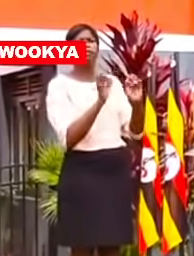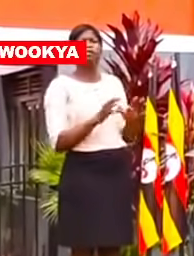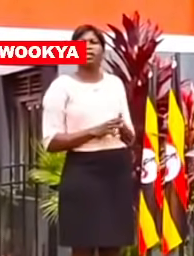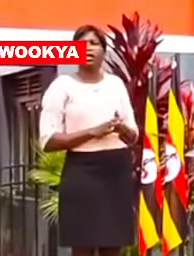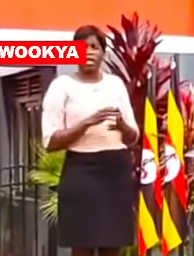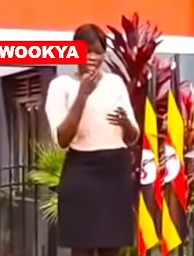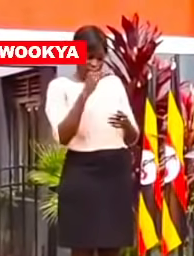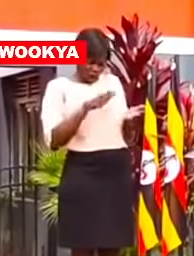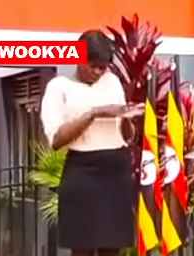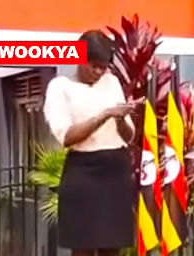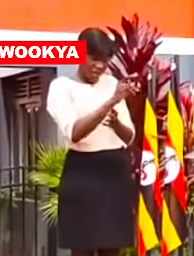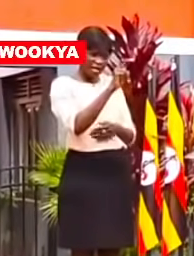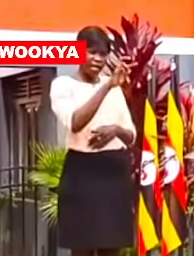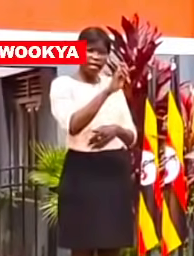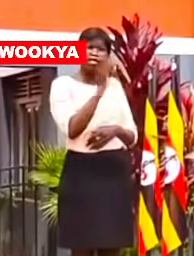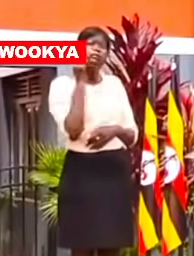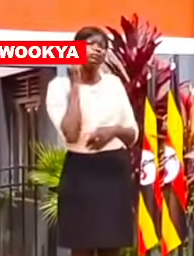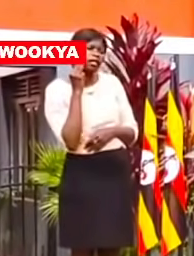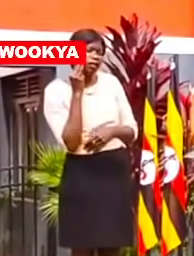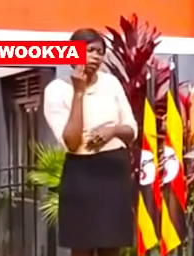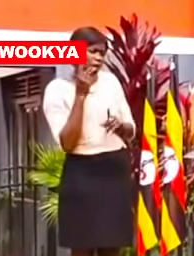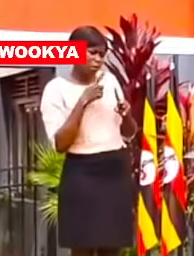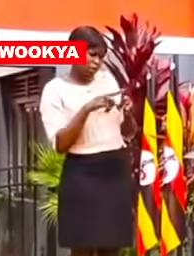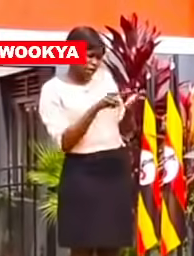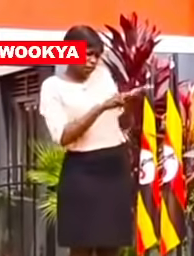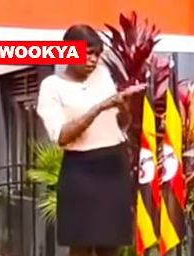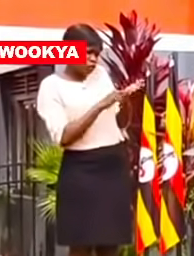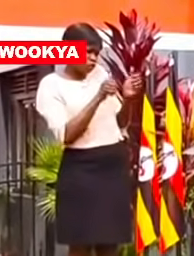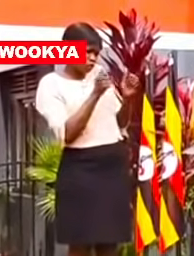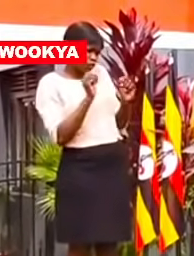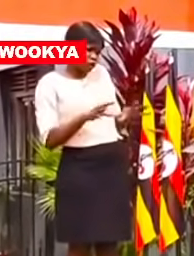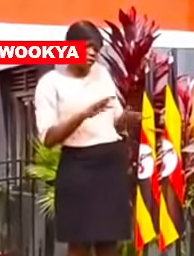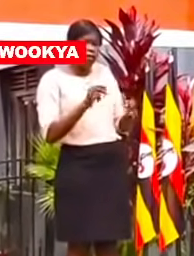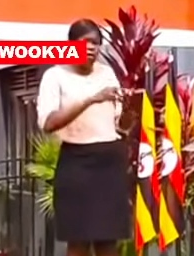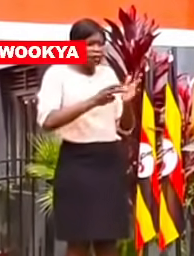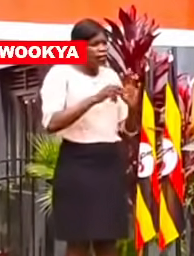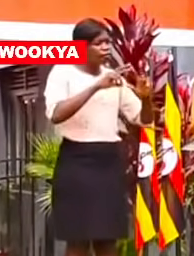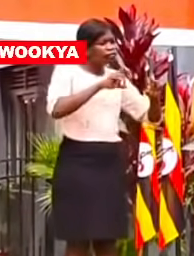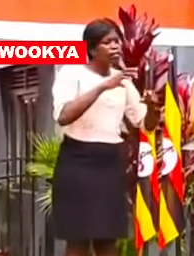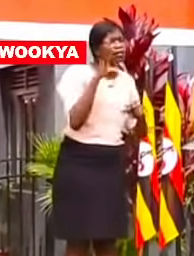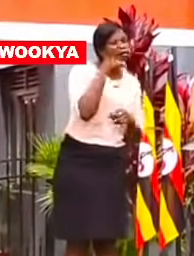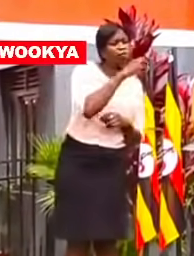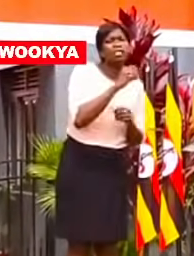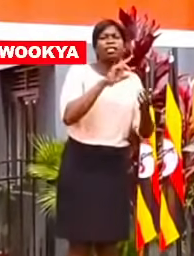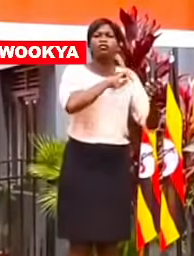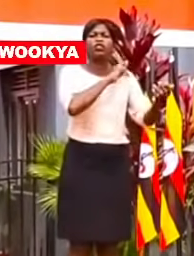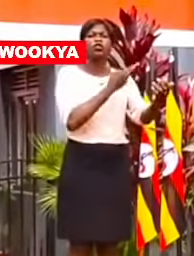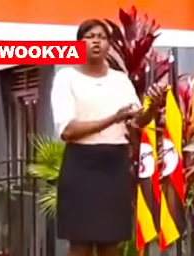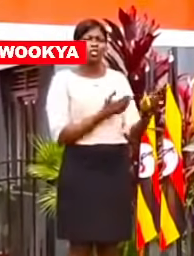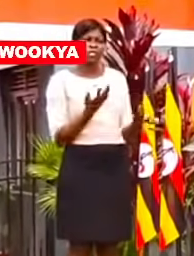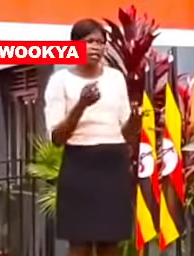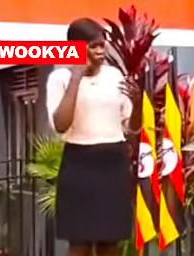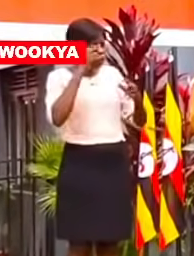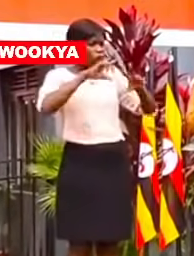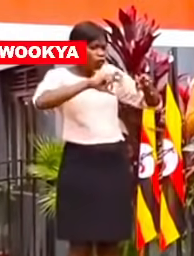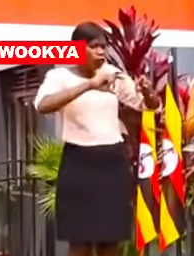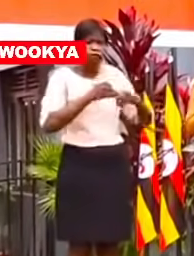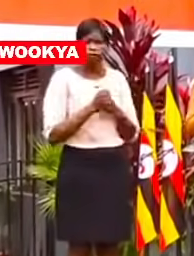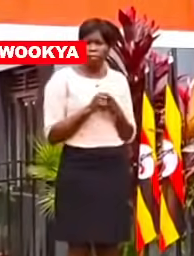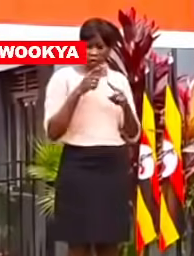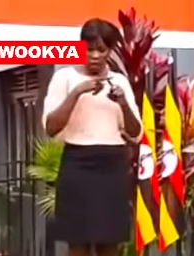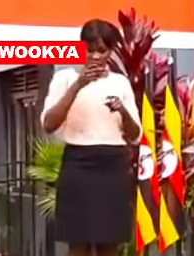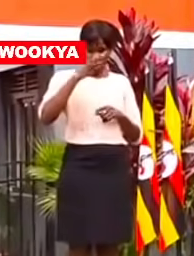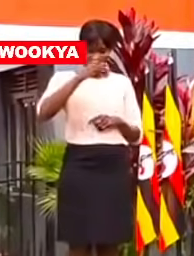doing if it cannot be used to make sure investigations are carried out? So that is still lacking. And we are saying, if we are